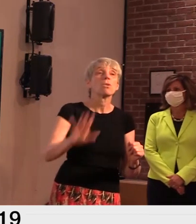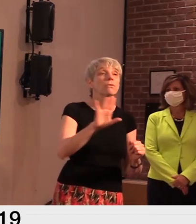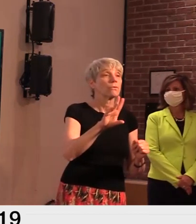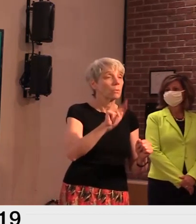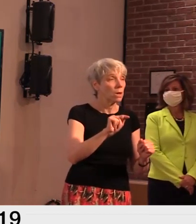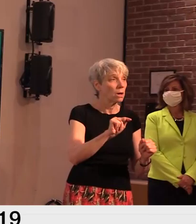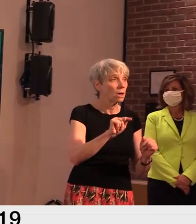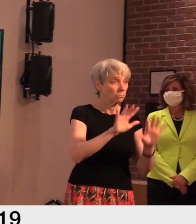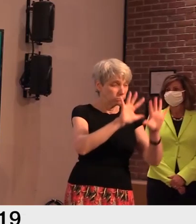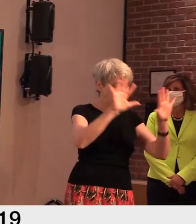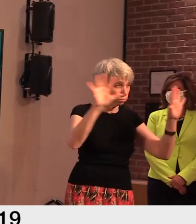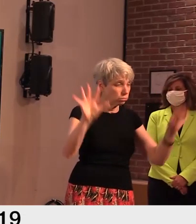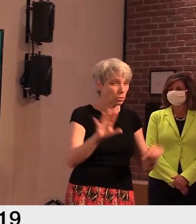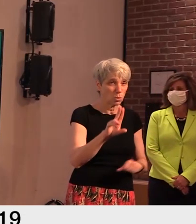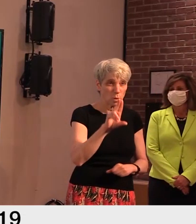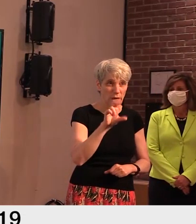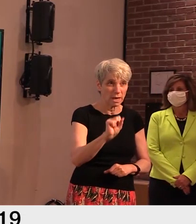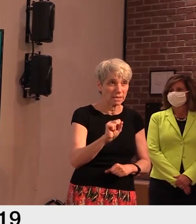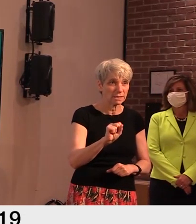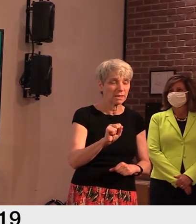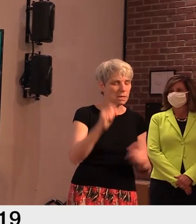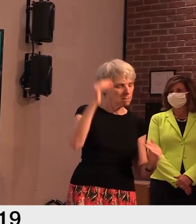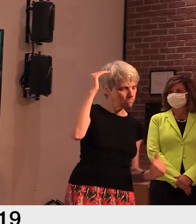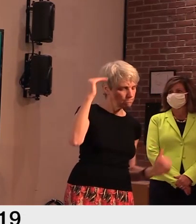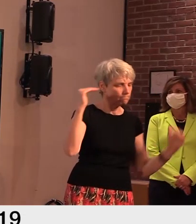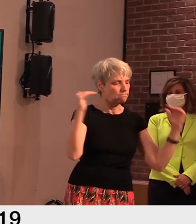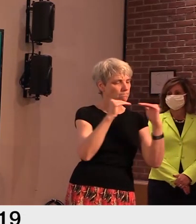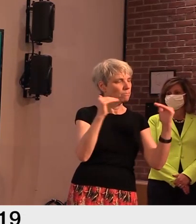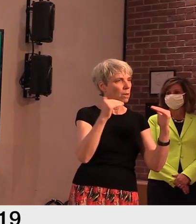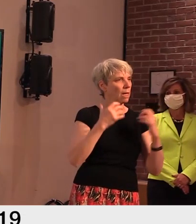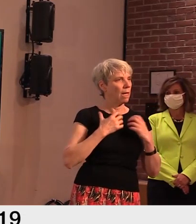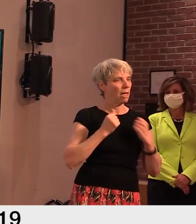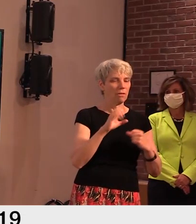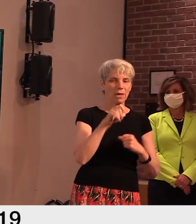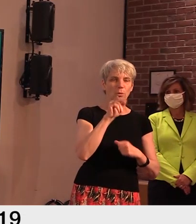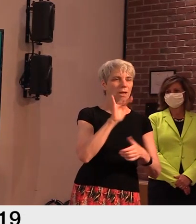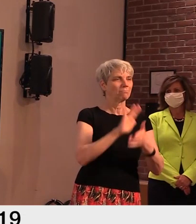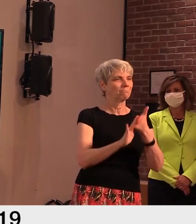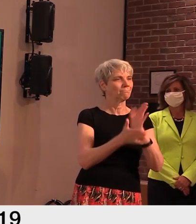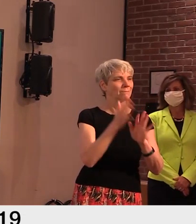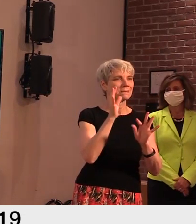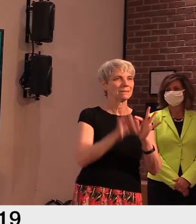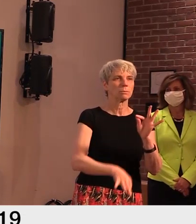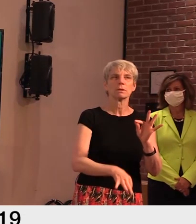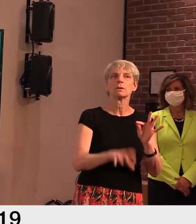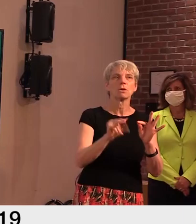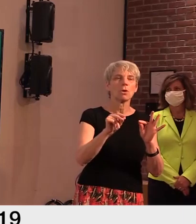avoidable systemic inequalities that are so often associated with race or